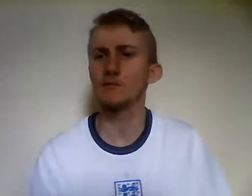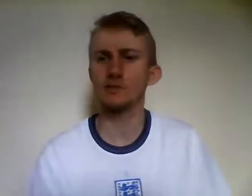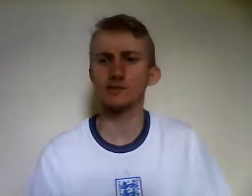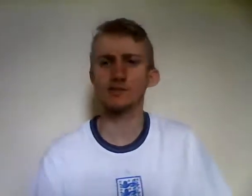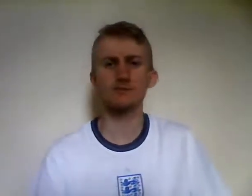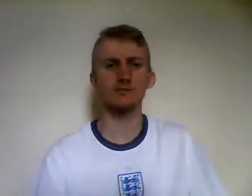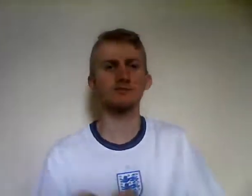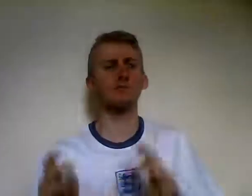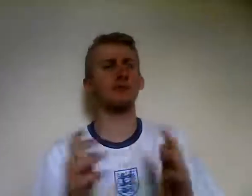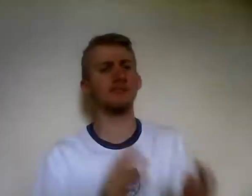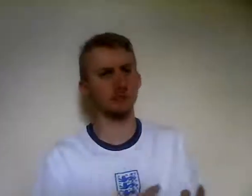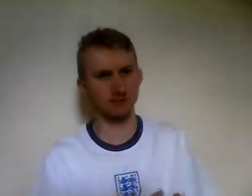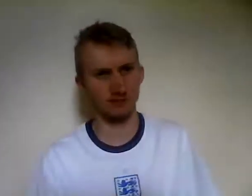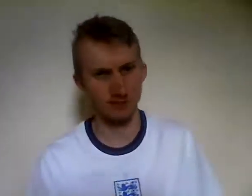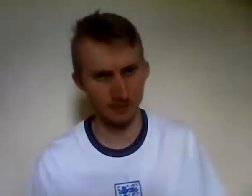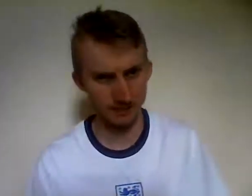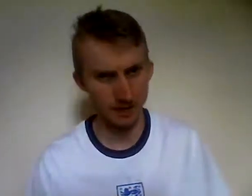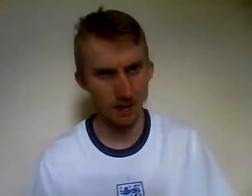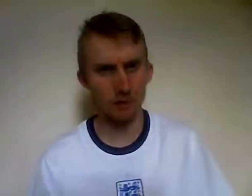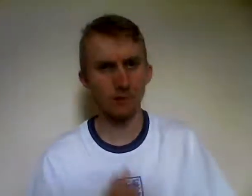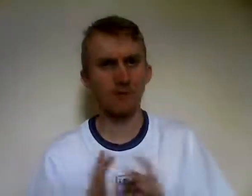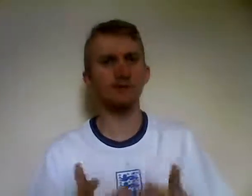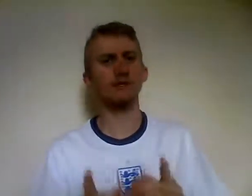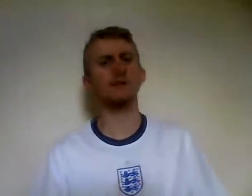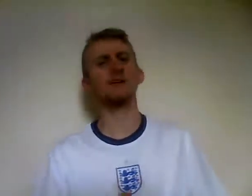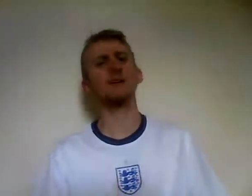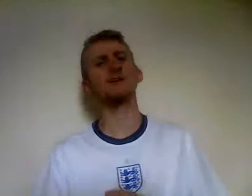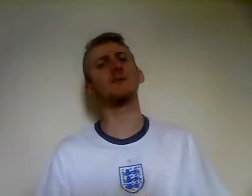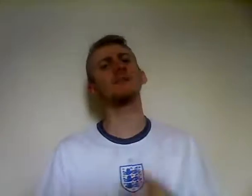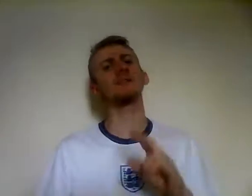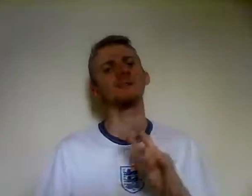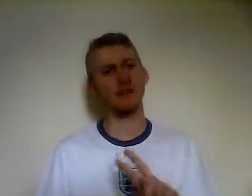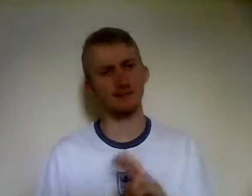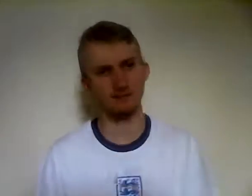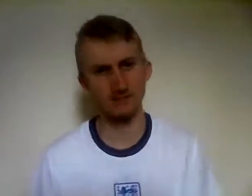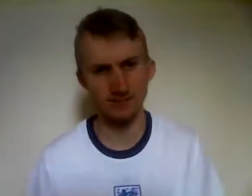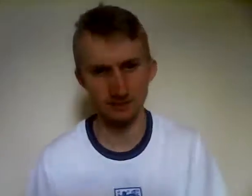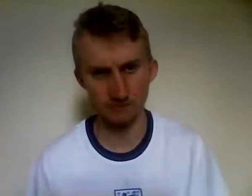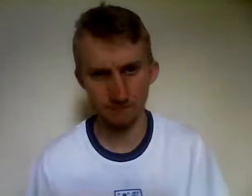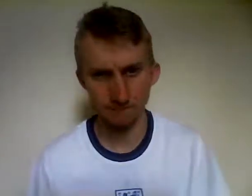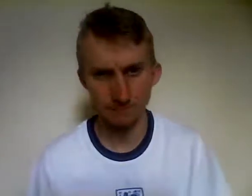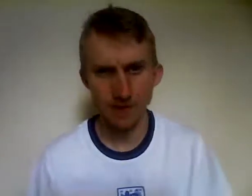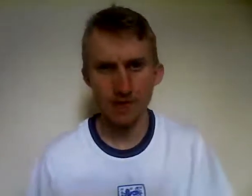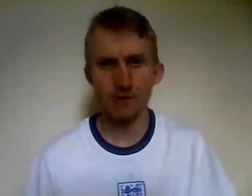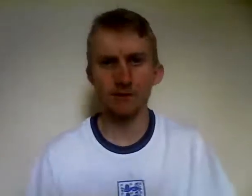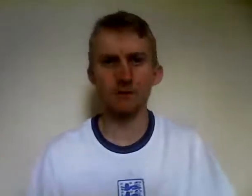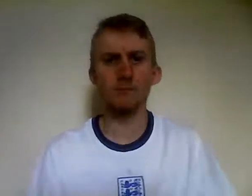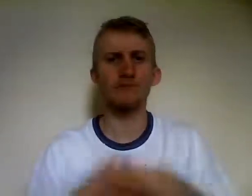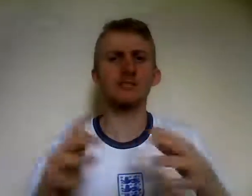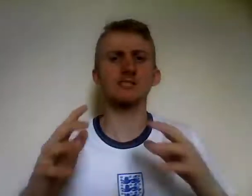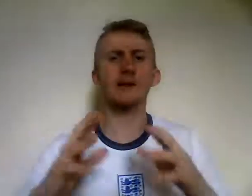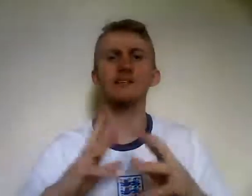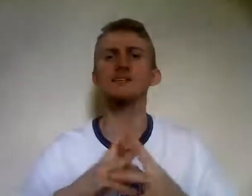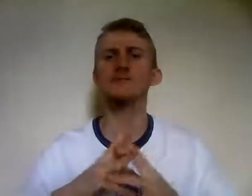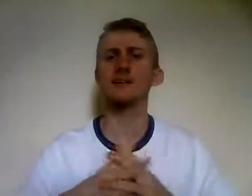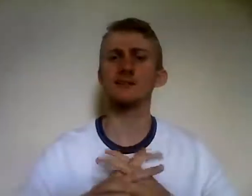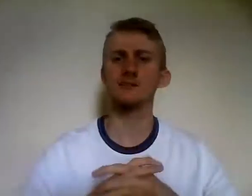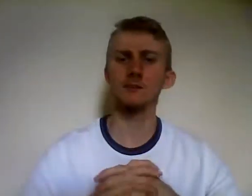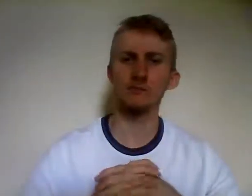they transferred to the Mid Sussex League, winning the league in only their second season. But they disbanded at the end of